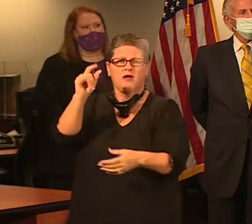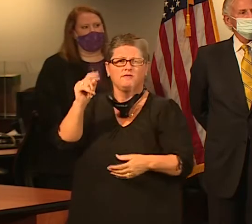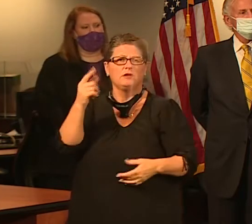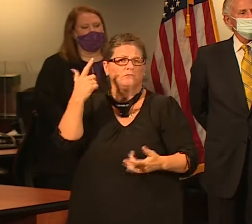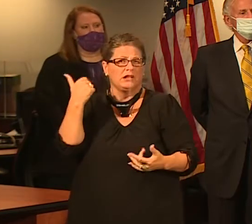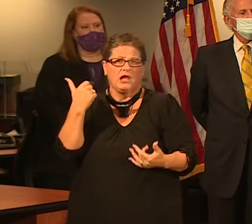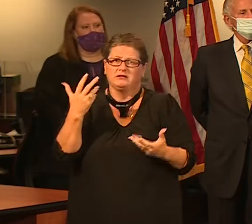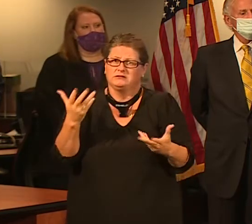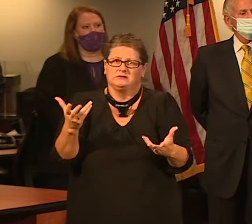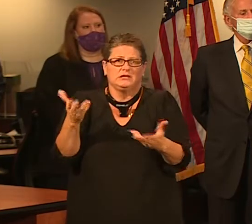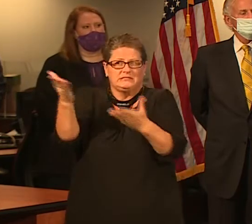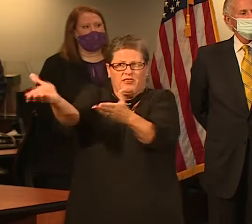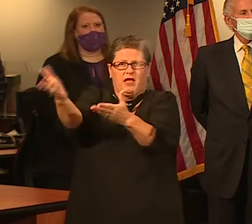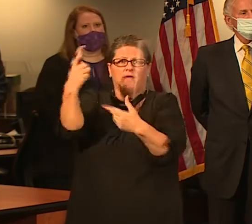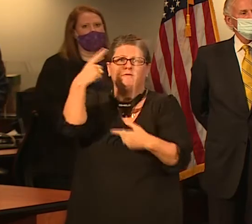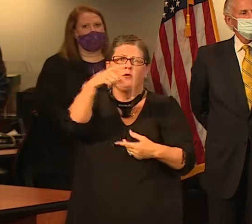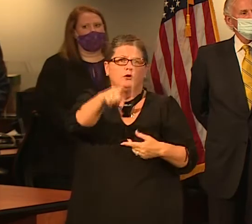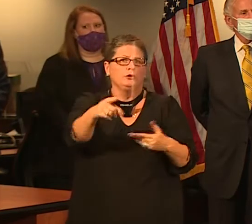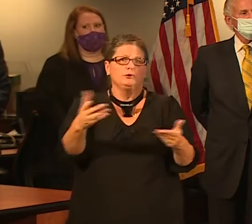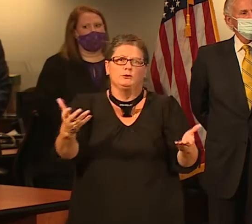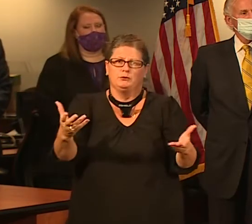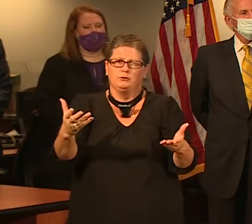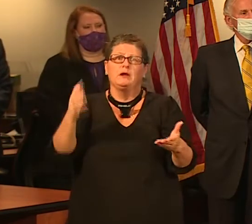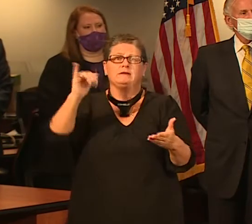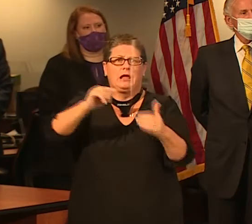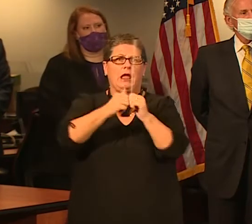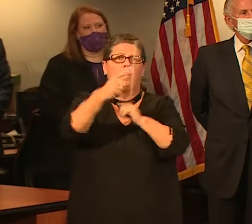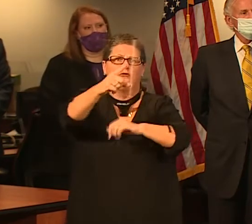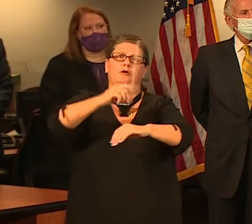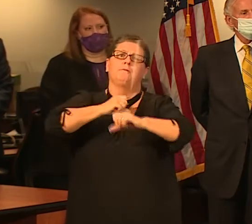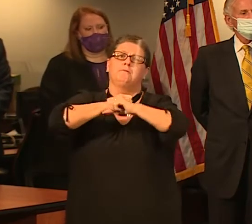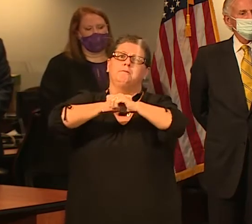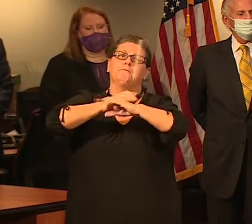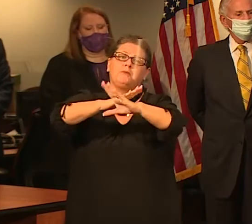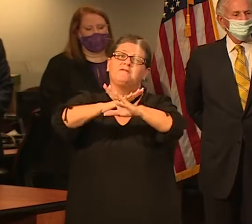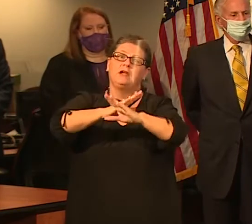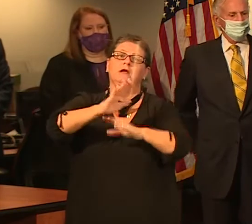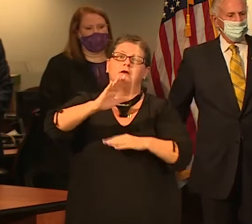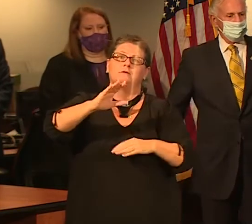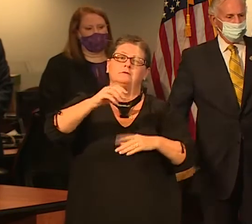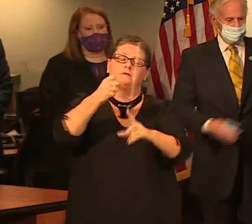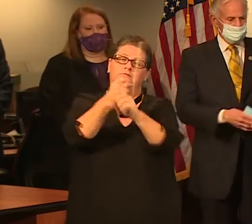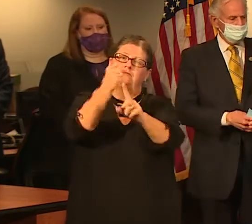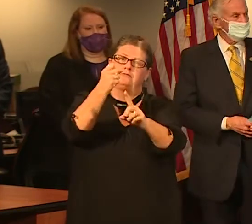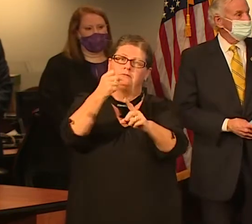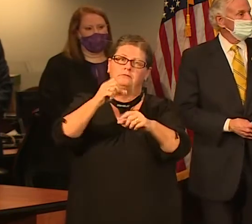accessible, and testing remains a critical part of this fight against the vaccines. Thank you.